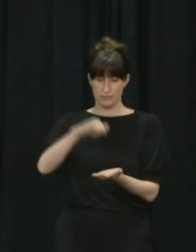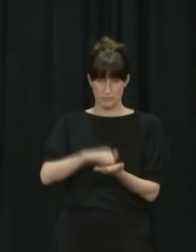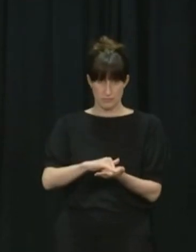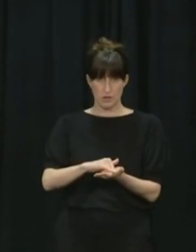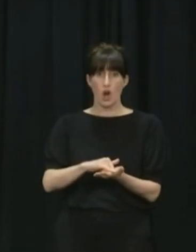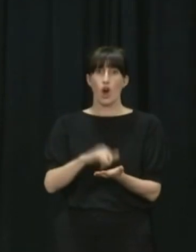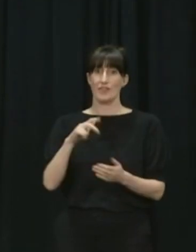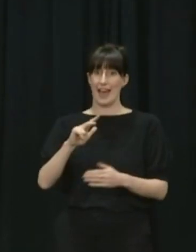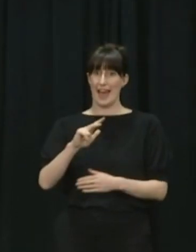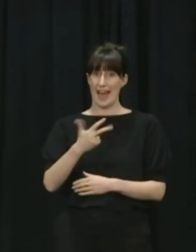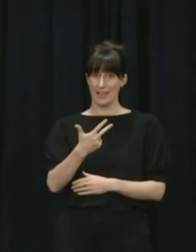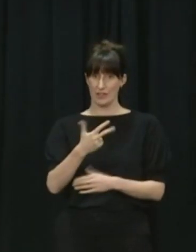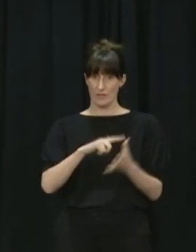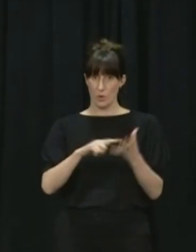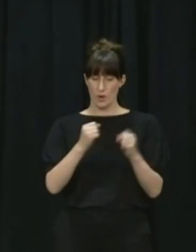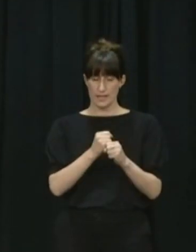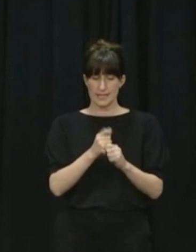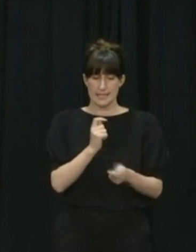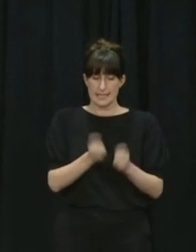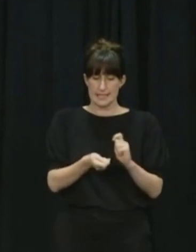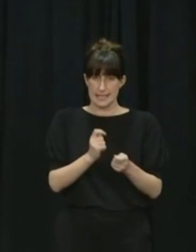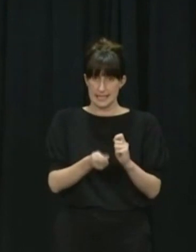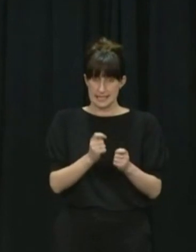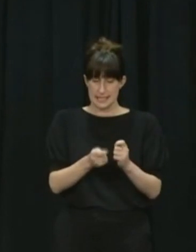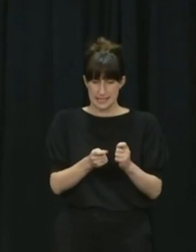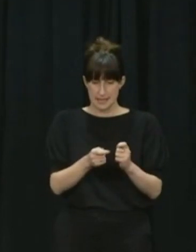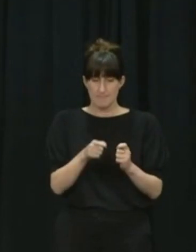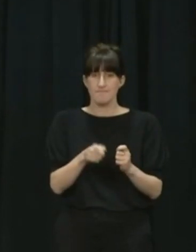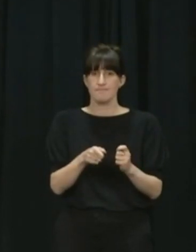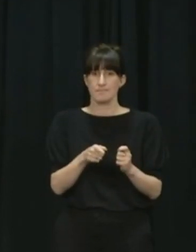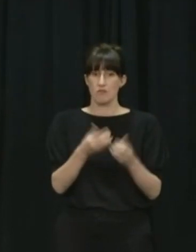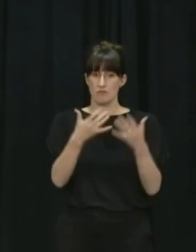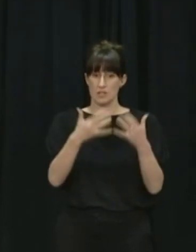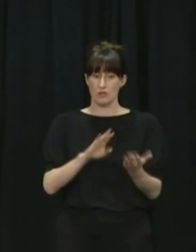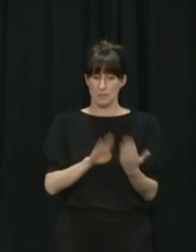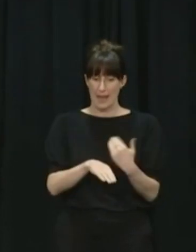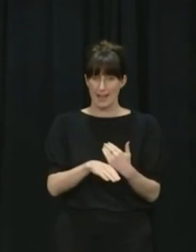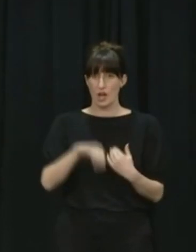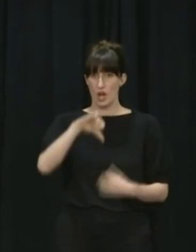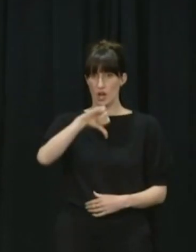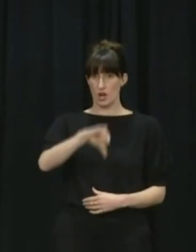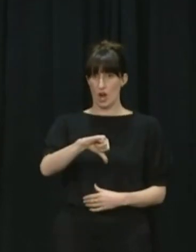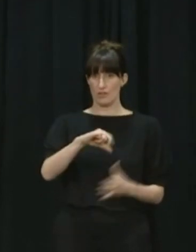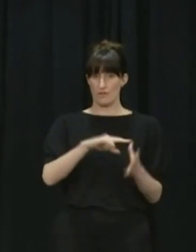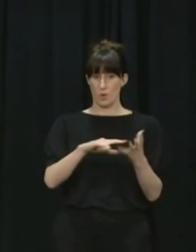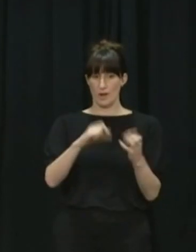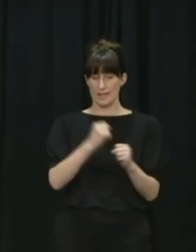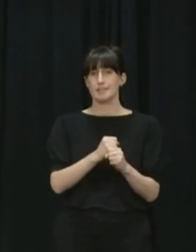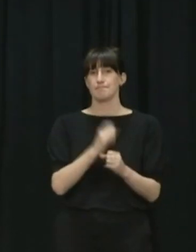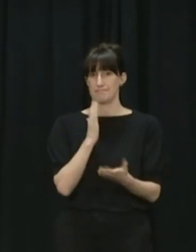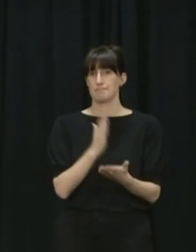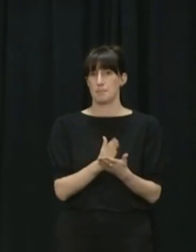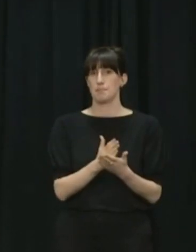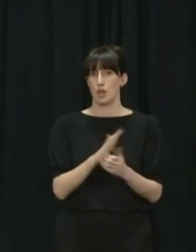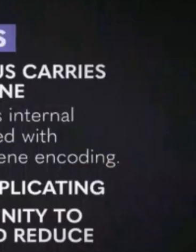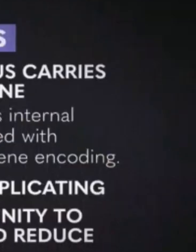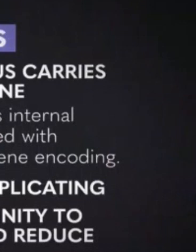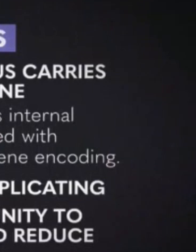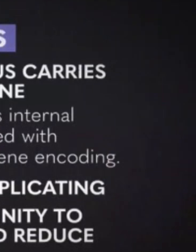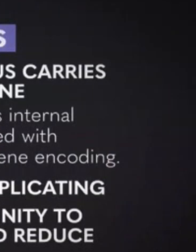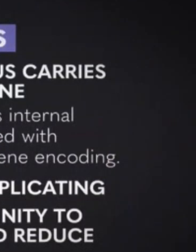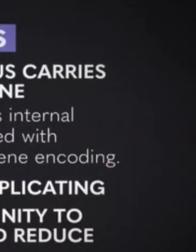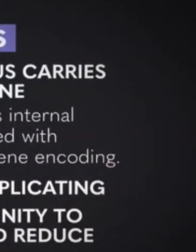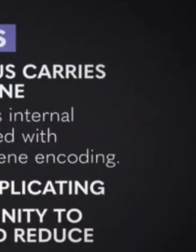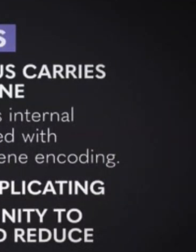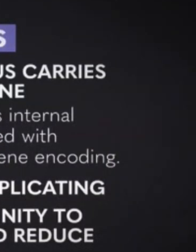8th, returning a positive result on the 9th. The Prime Minister says we can now be fairly certain we know how the